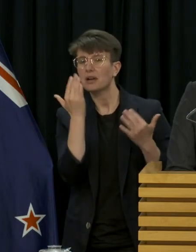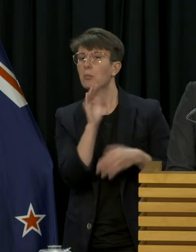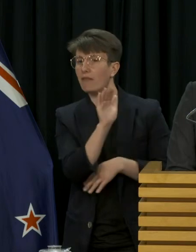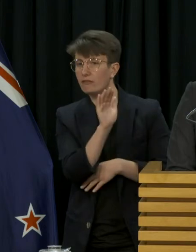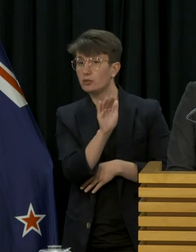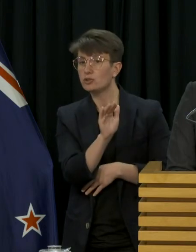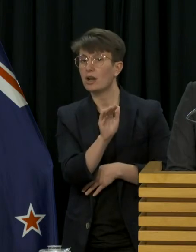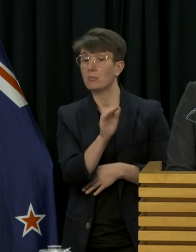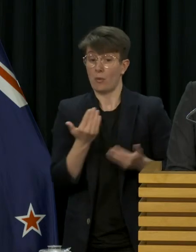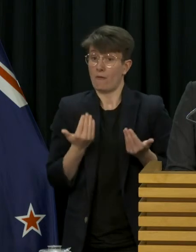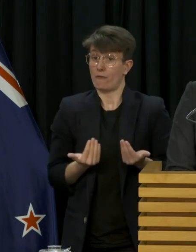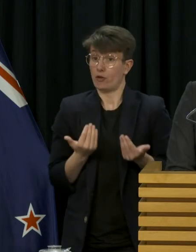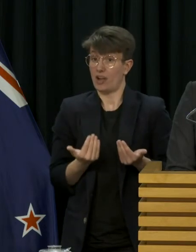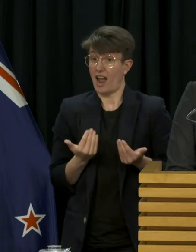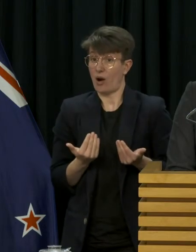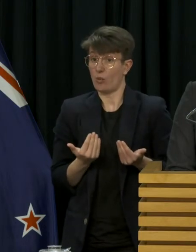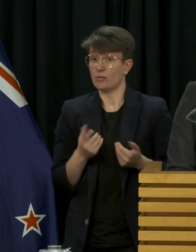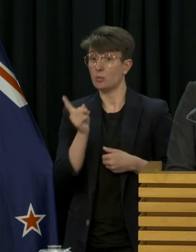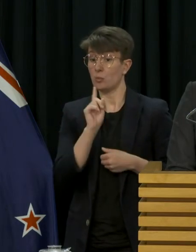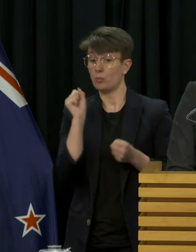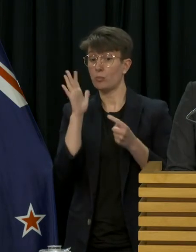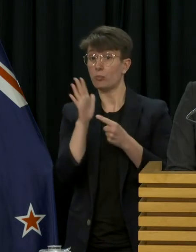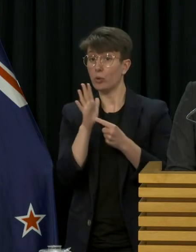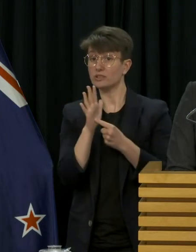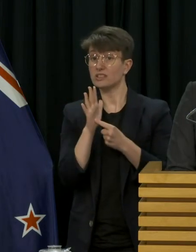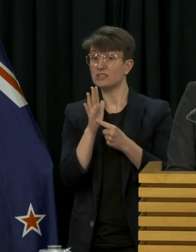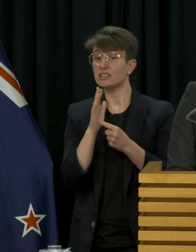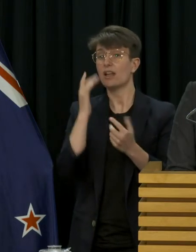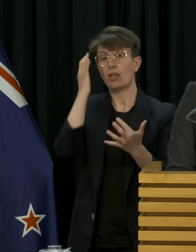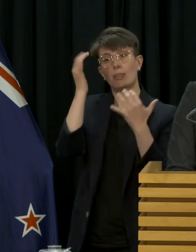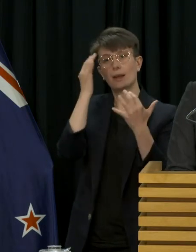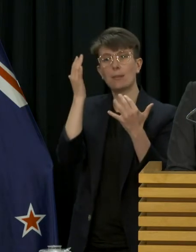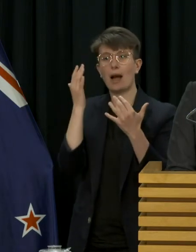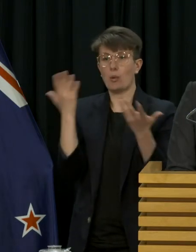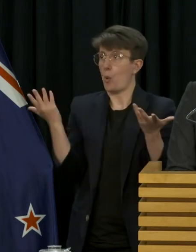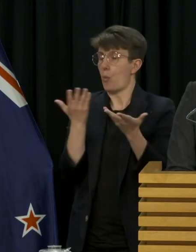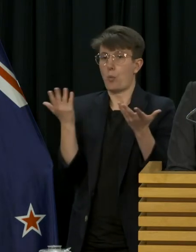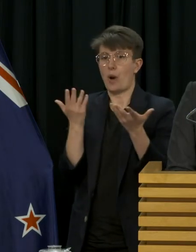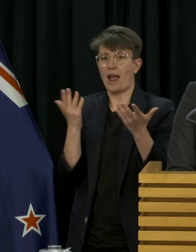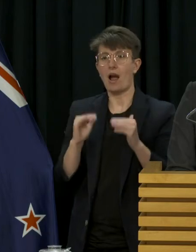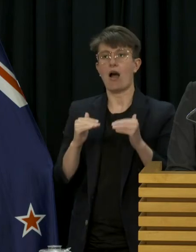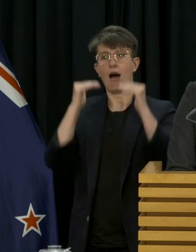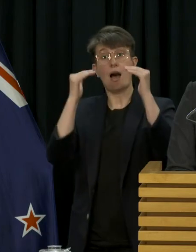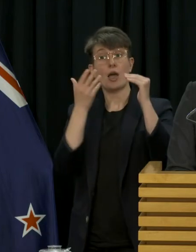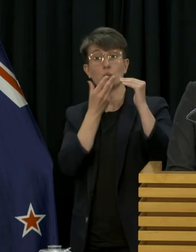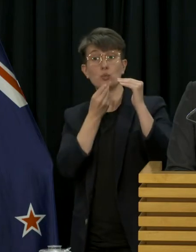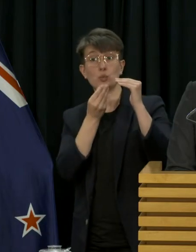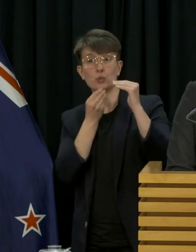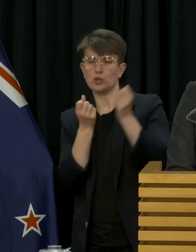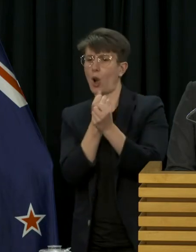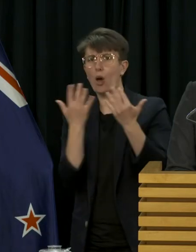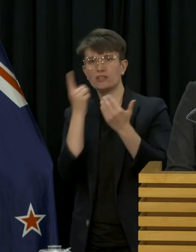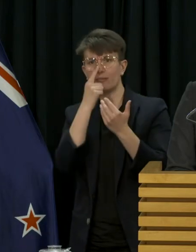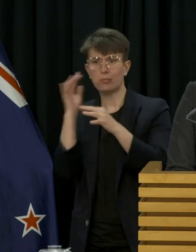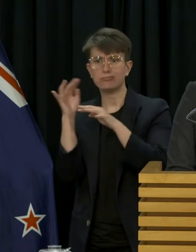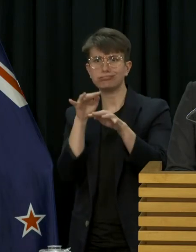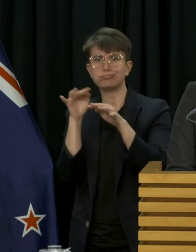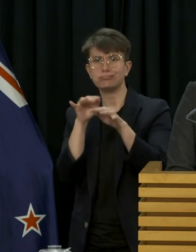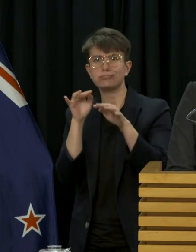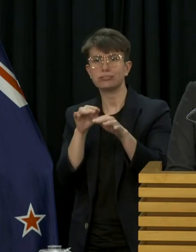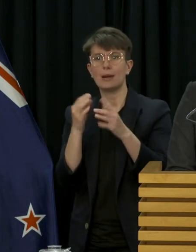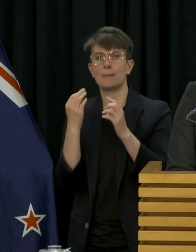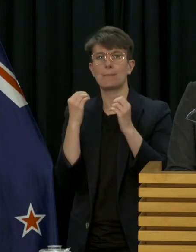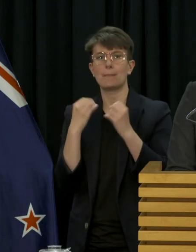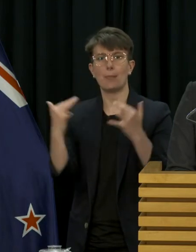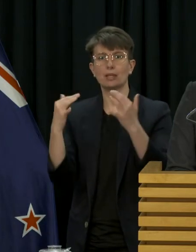response that made very clear sense for us, given high usage of public transport, often the congestion on public transport in Auckland,